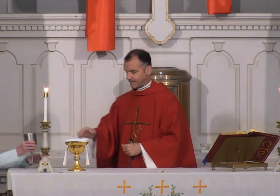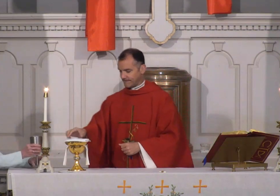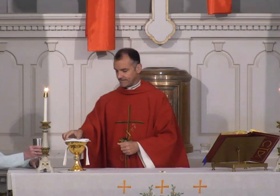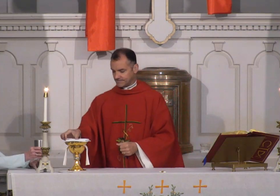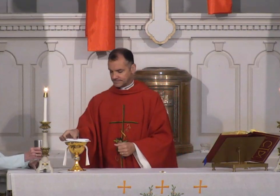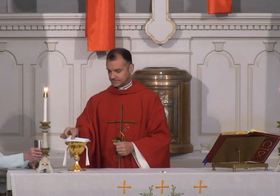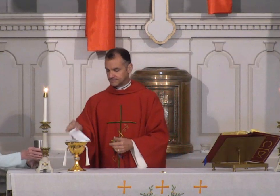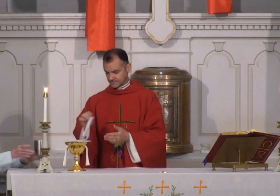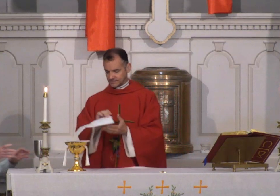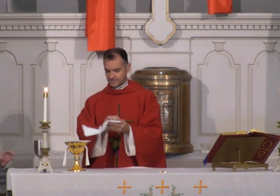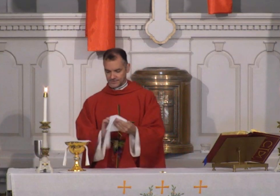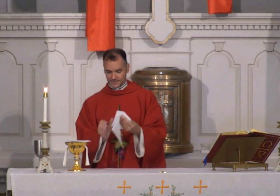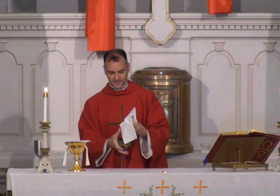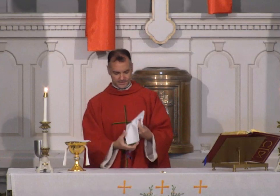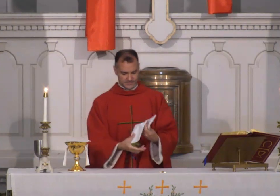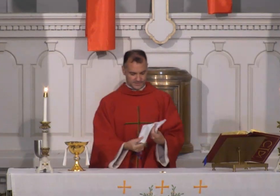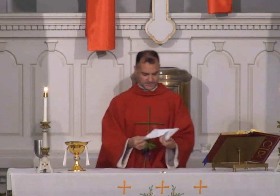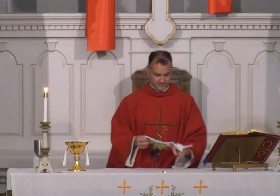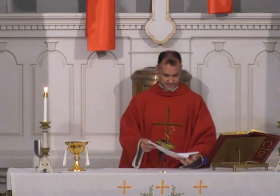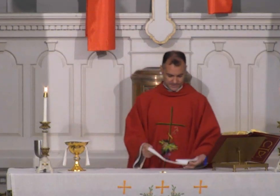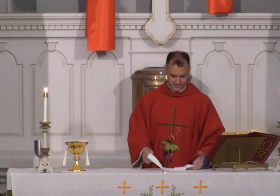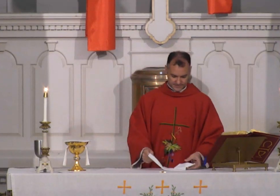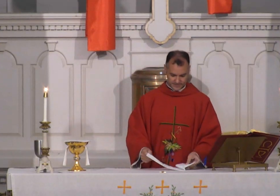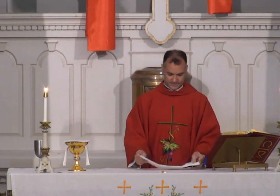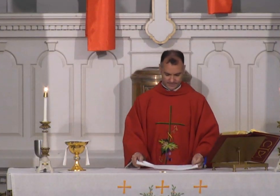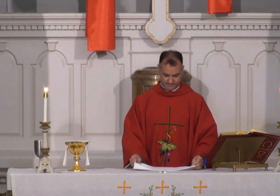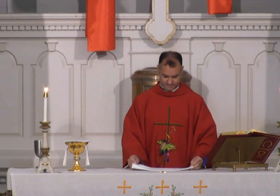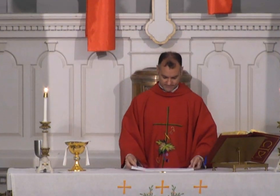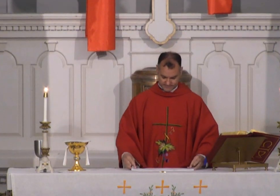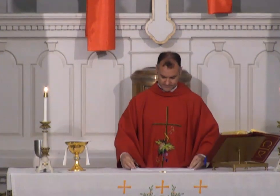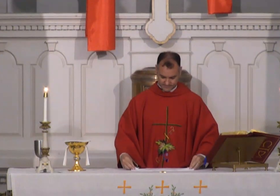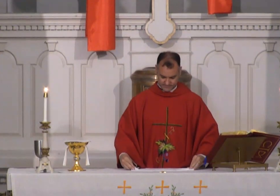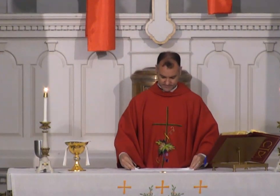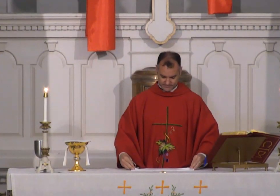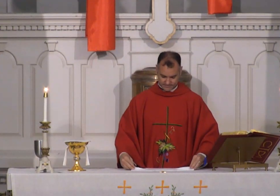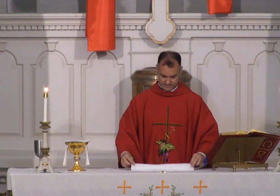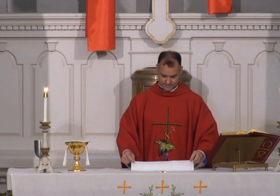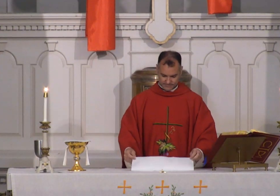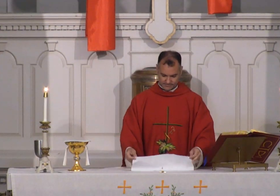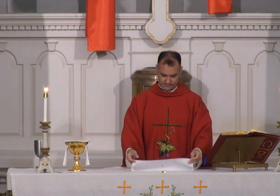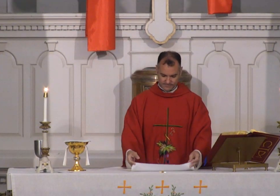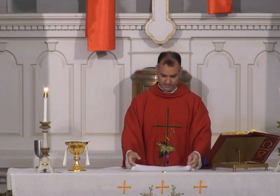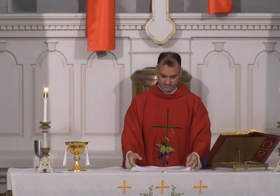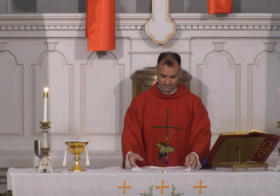where to creas de pectora,